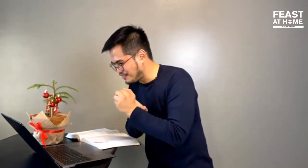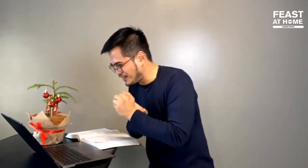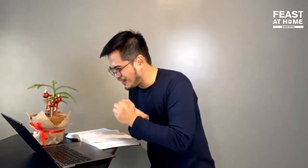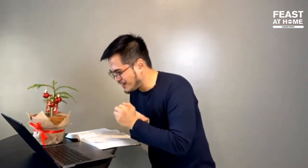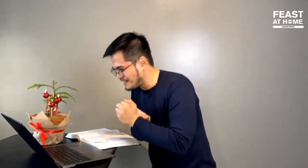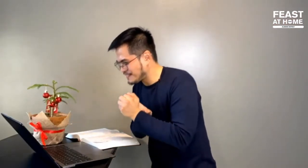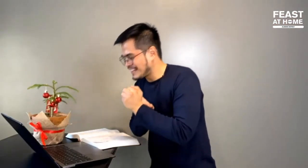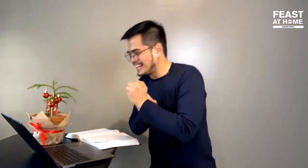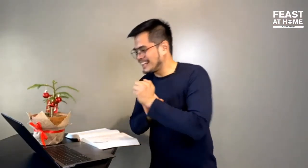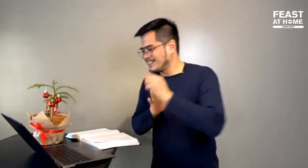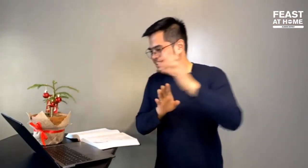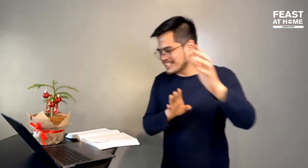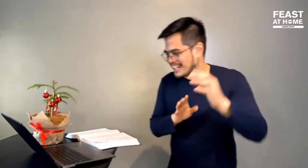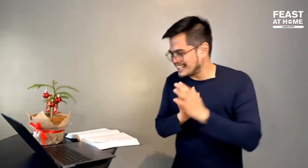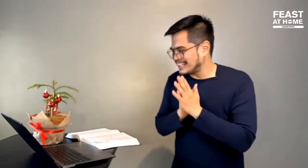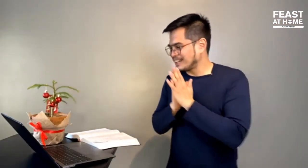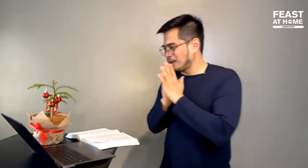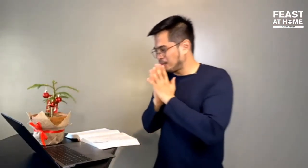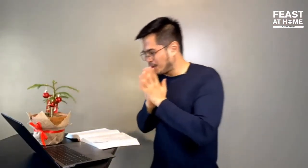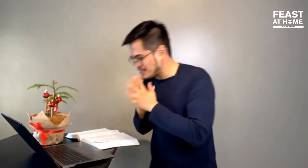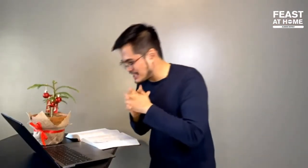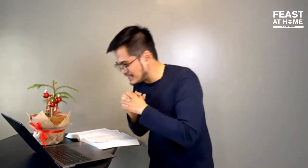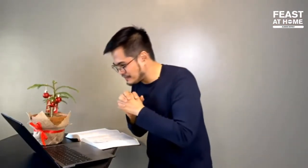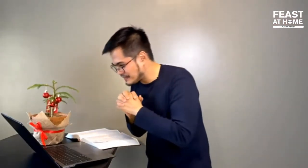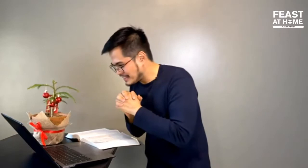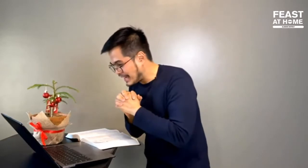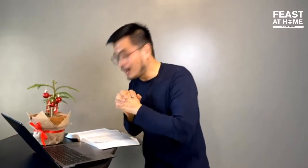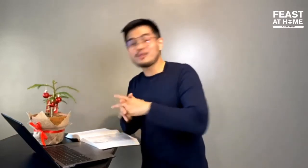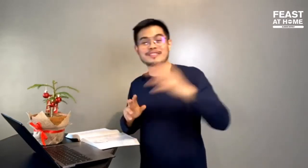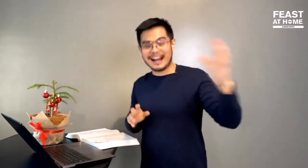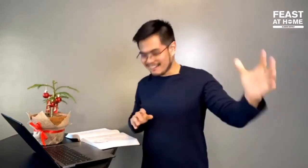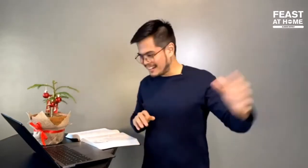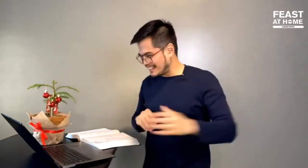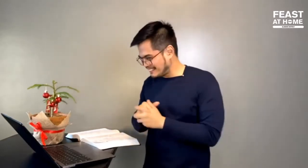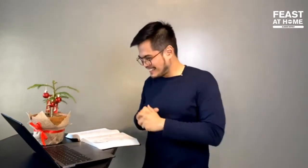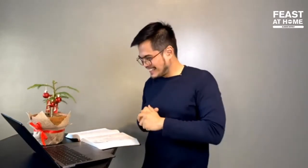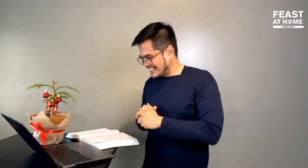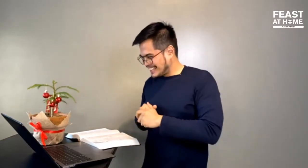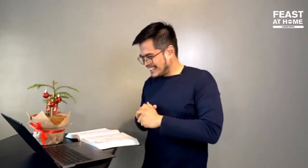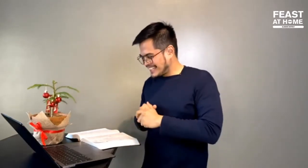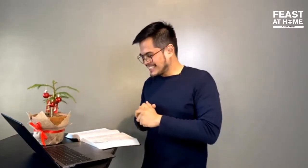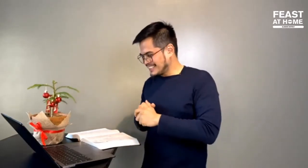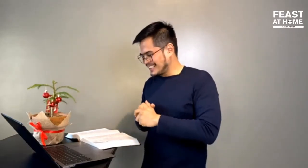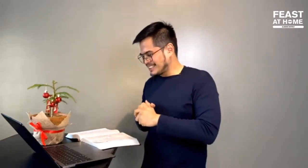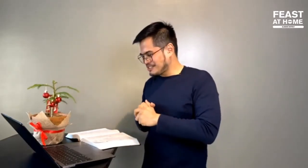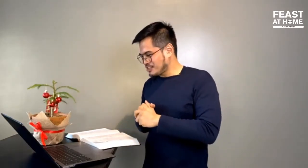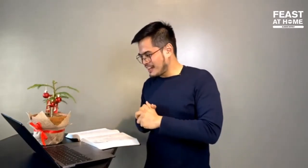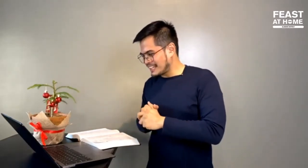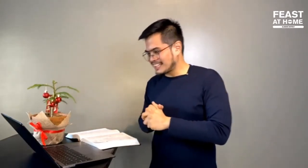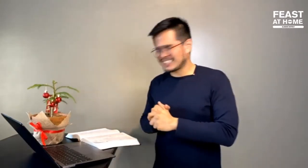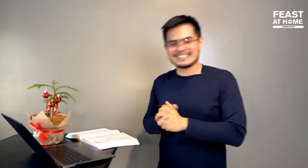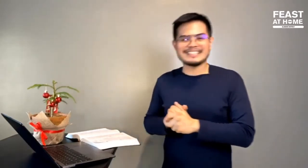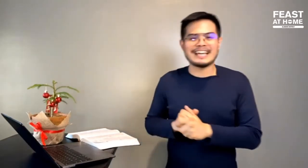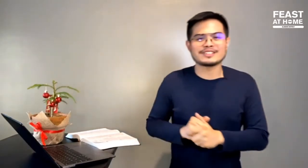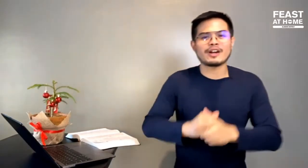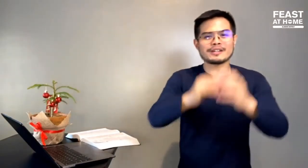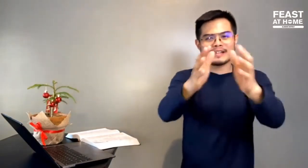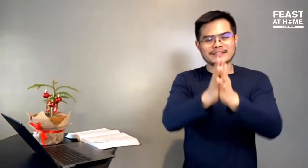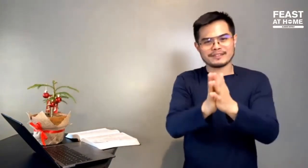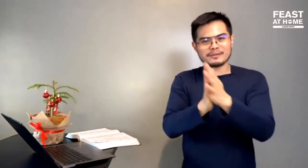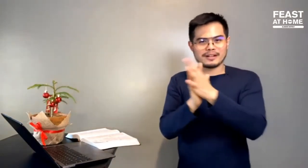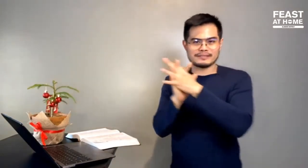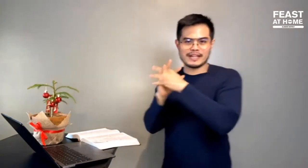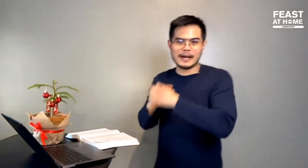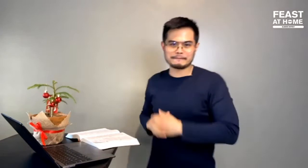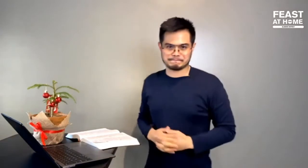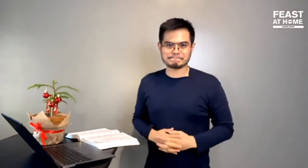Hello, Flo. Hello, Shani. Hello, Boji. Hello, Zara. It's good that you're joining us today. So are you